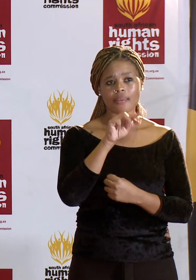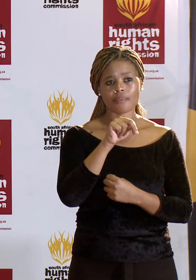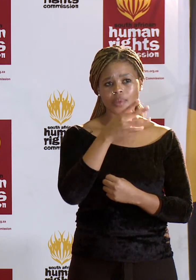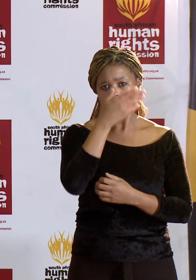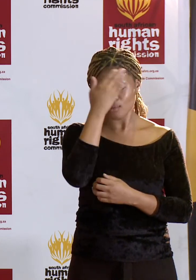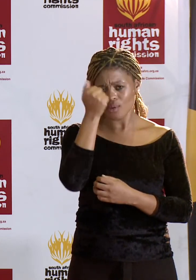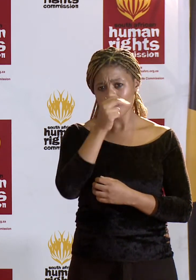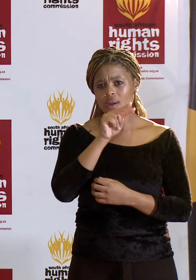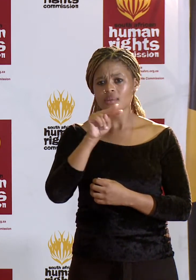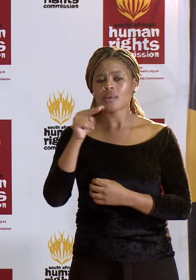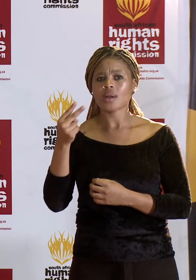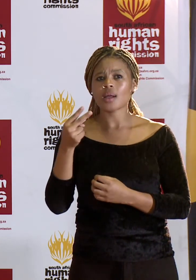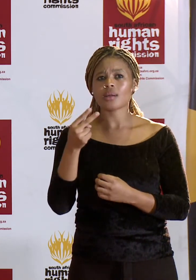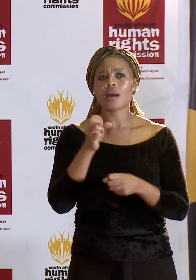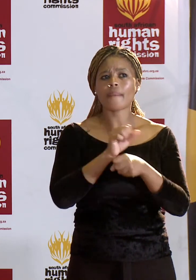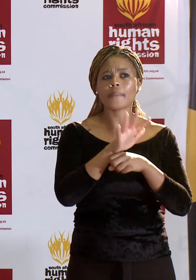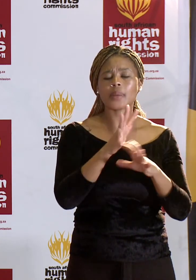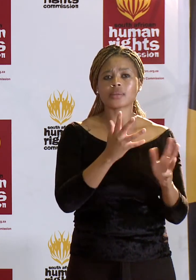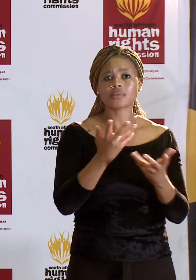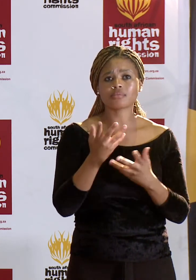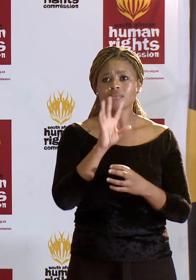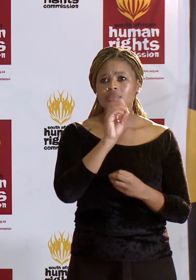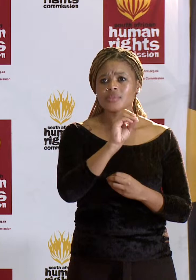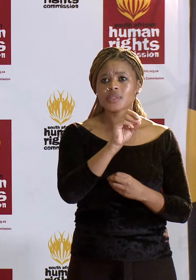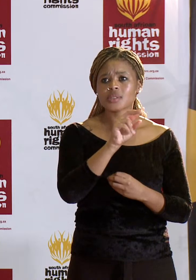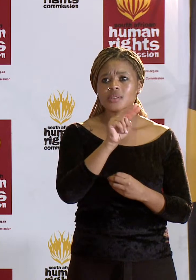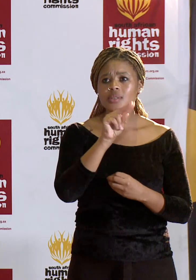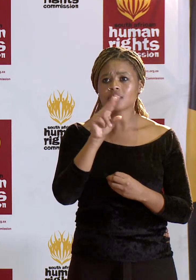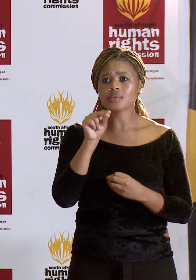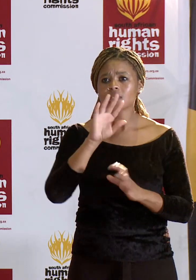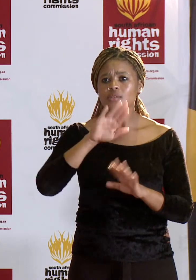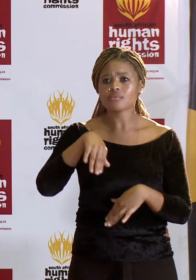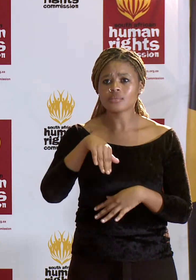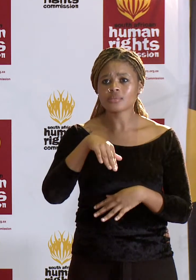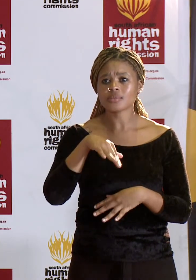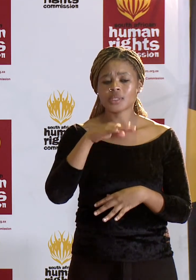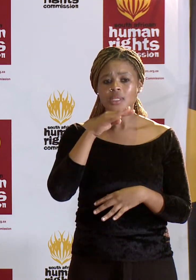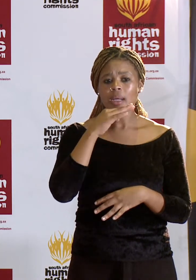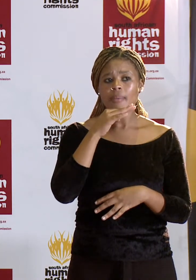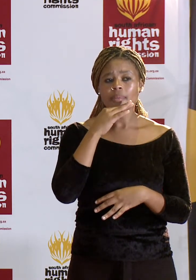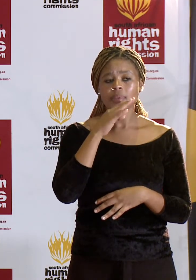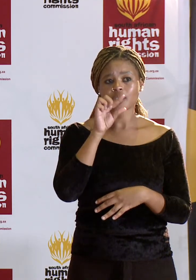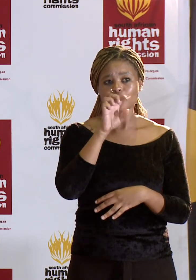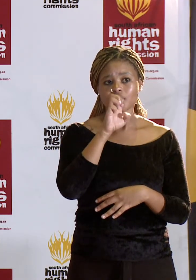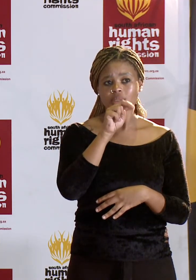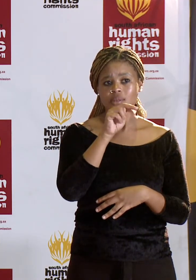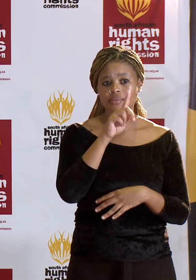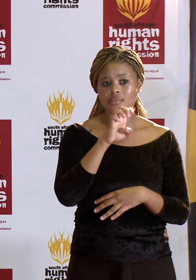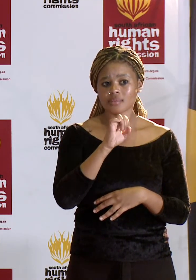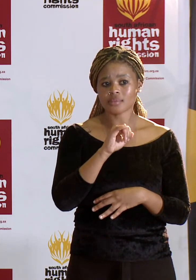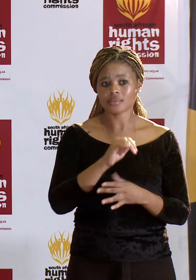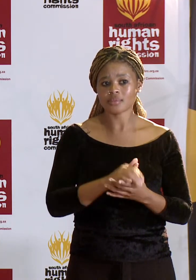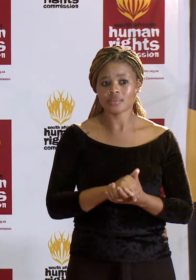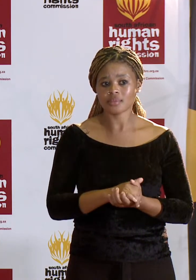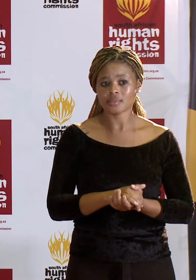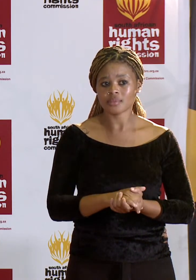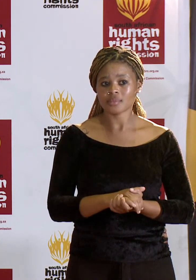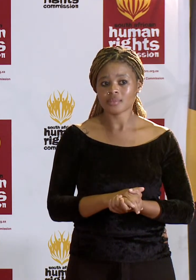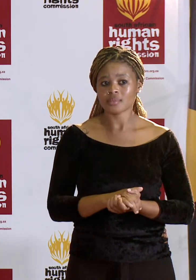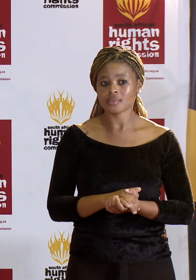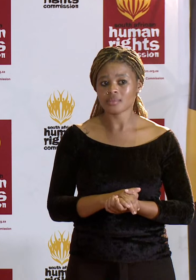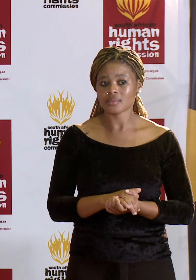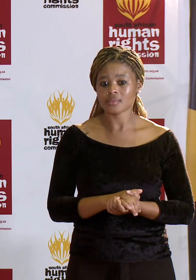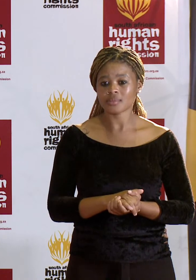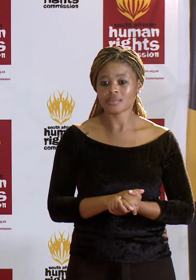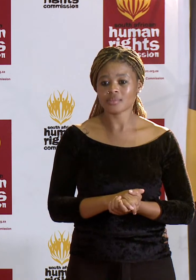other Gens are in here, right? Is there any other ones I've left out? It's mostly Gen Zs, right? Baby boomers? Oh,